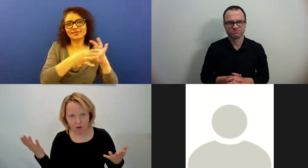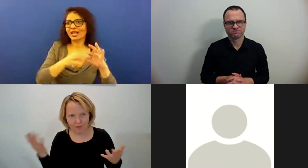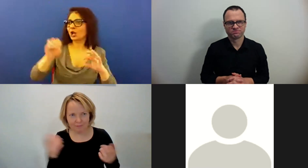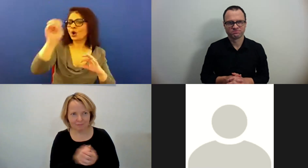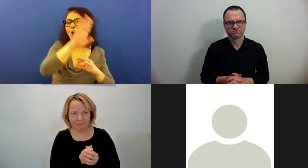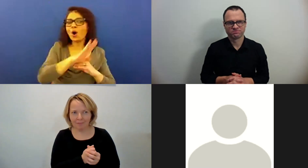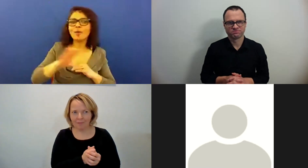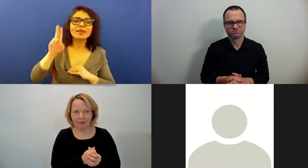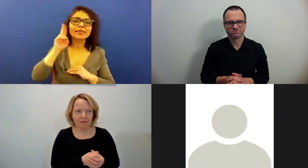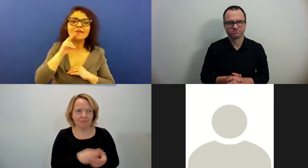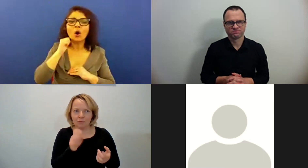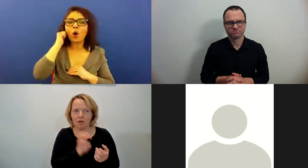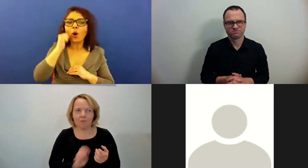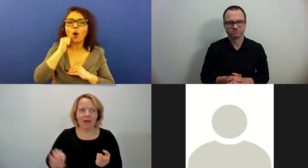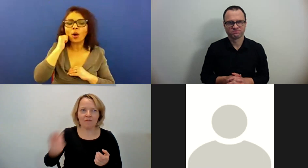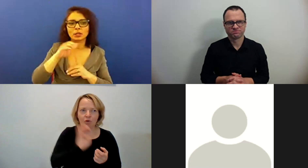sucked.